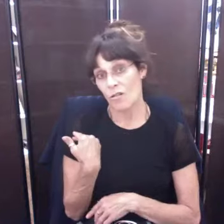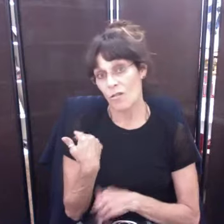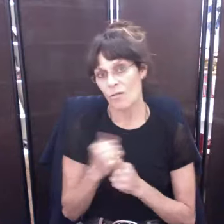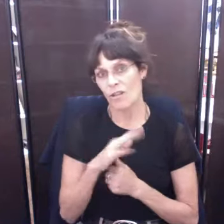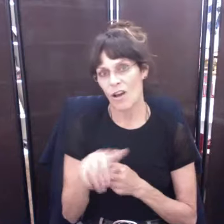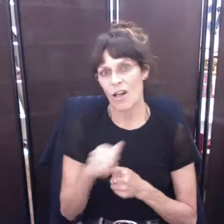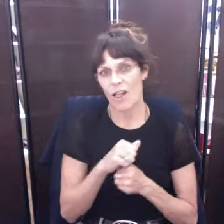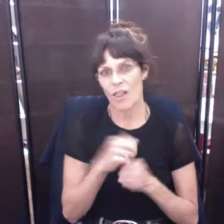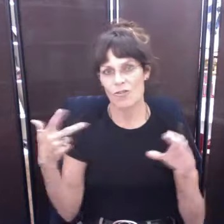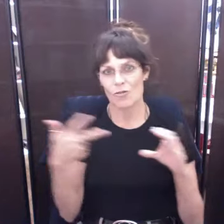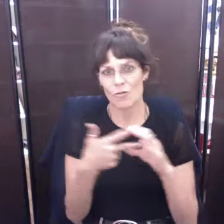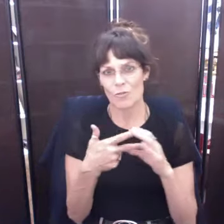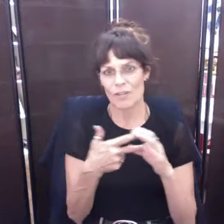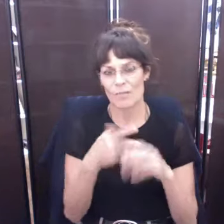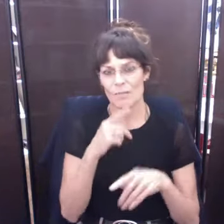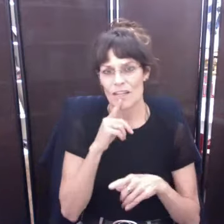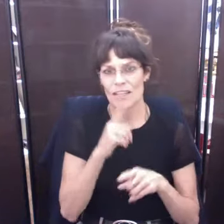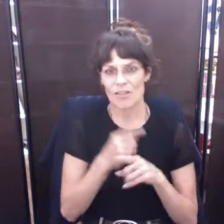going on, my sister said to me, Tina,